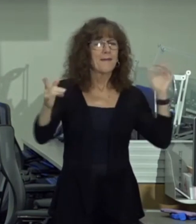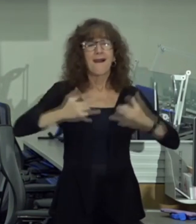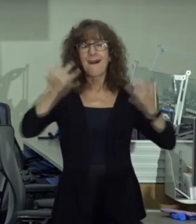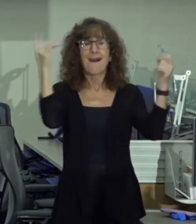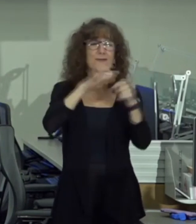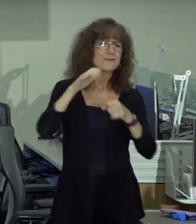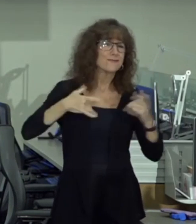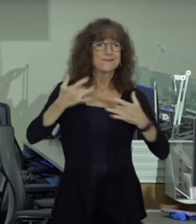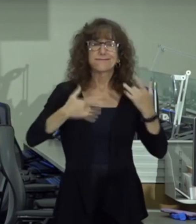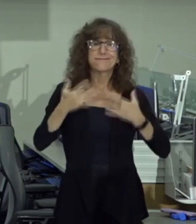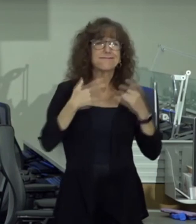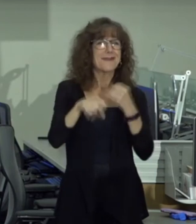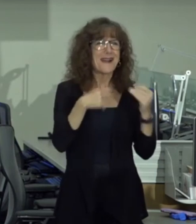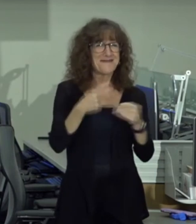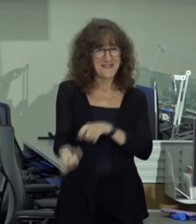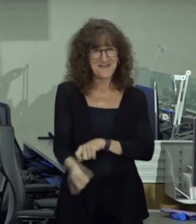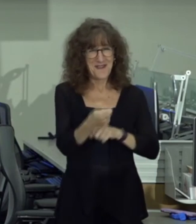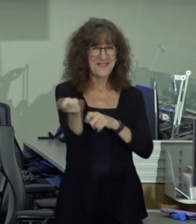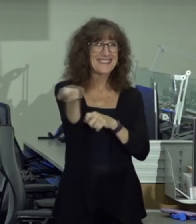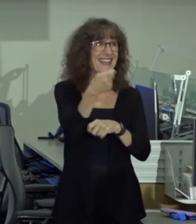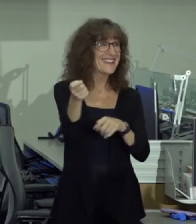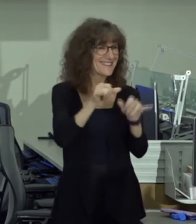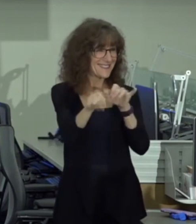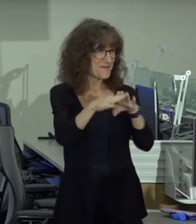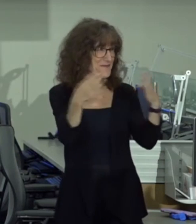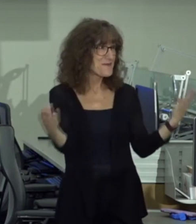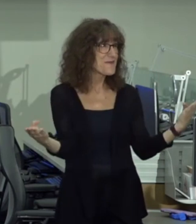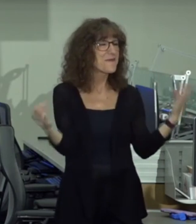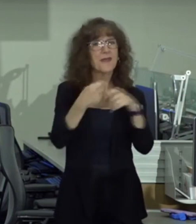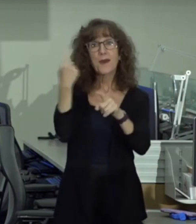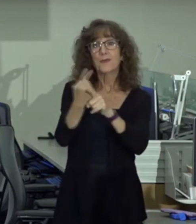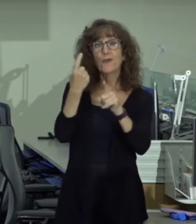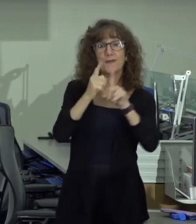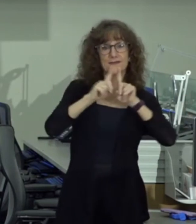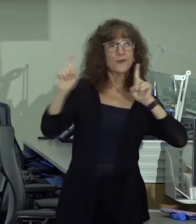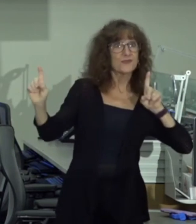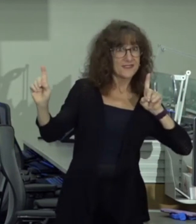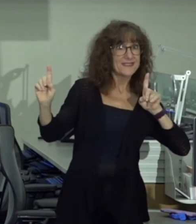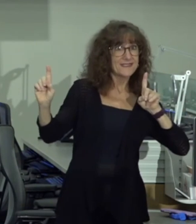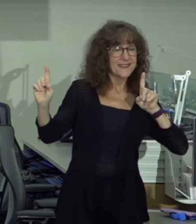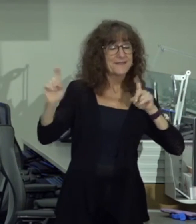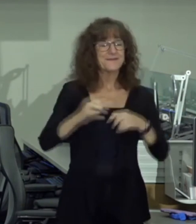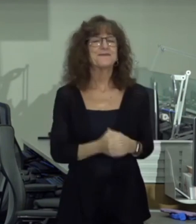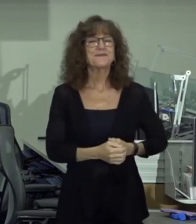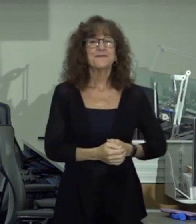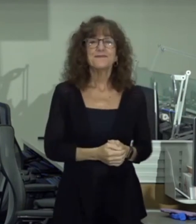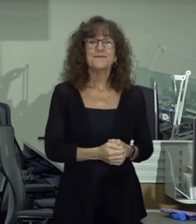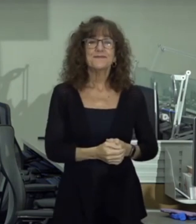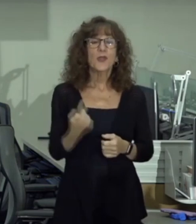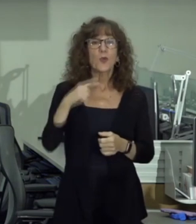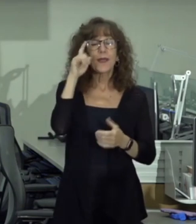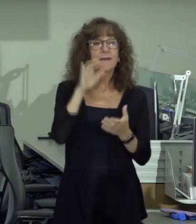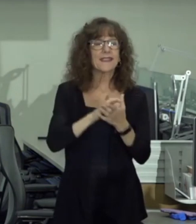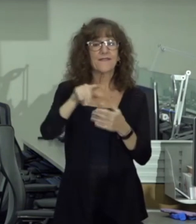happy about the golf courses, but the tennis courts will remain open with appropriate social distancing measures in place. We